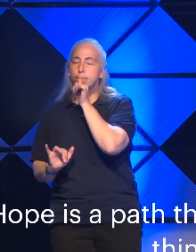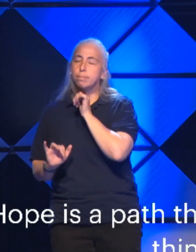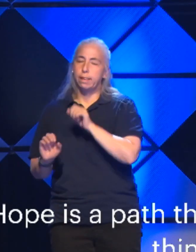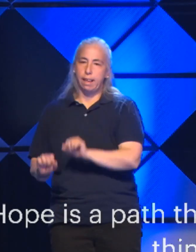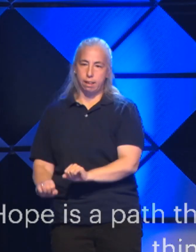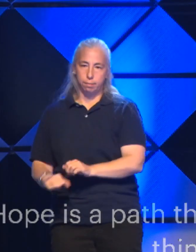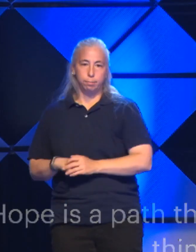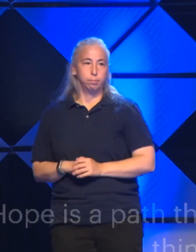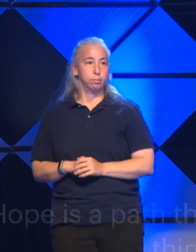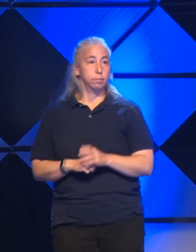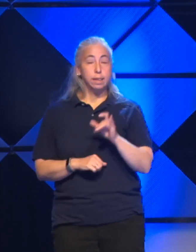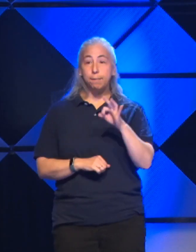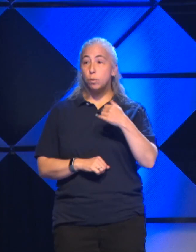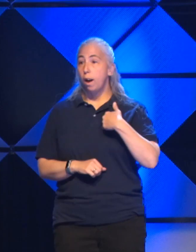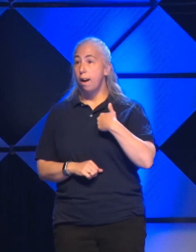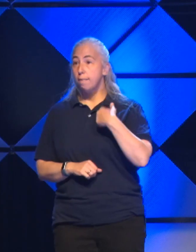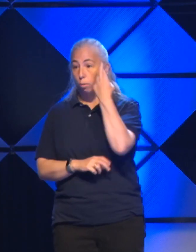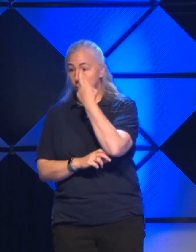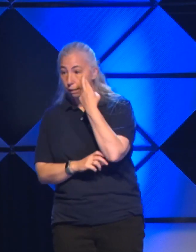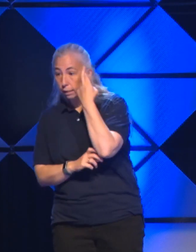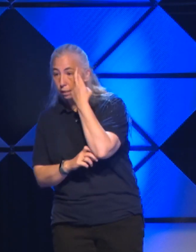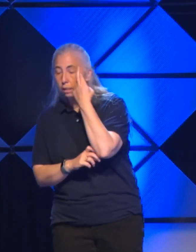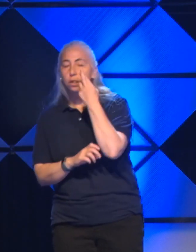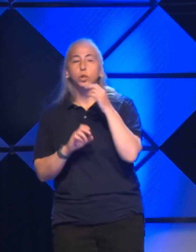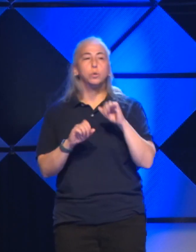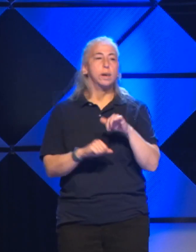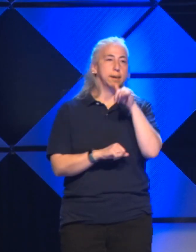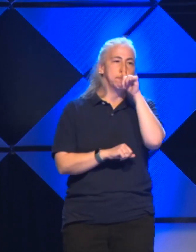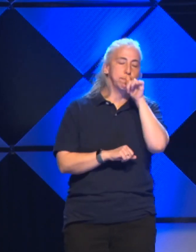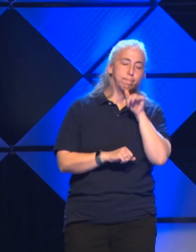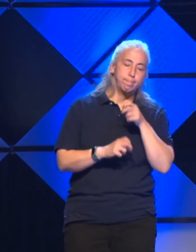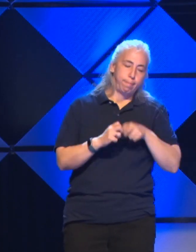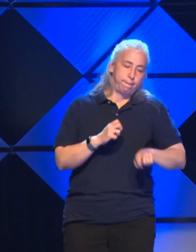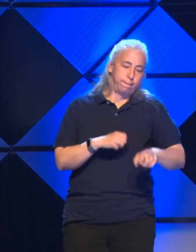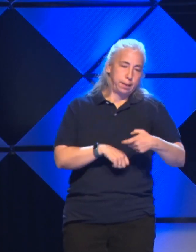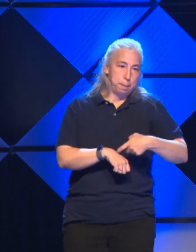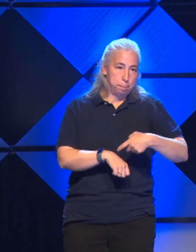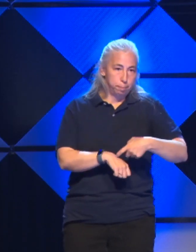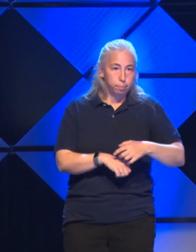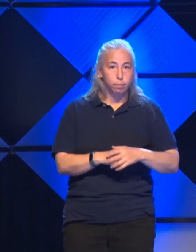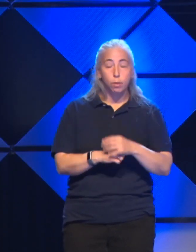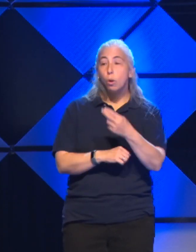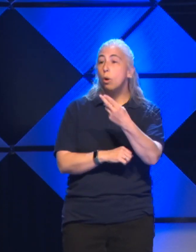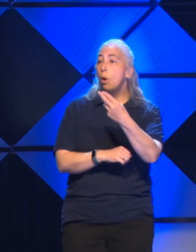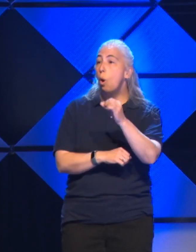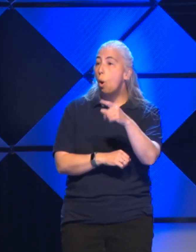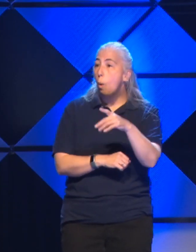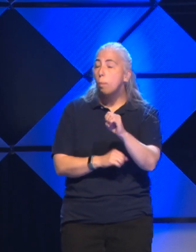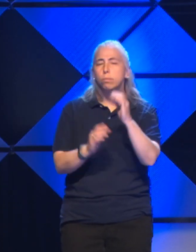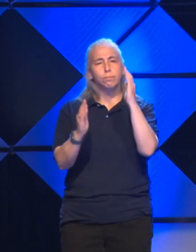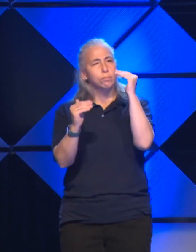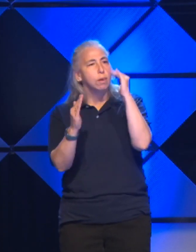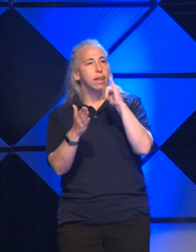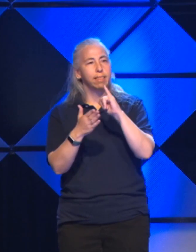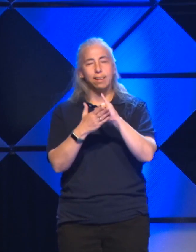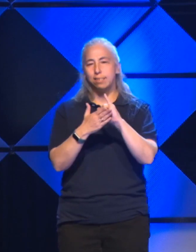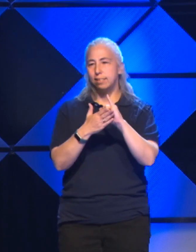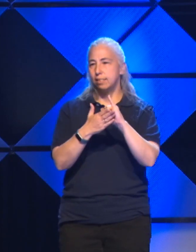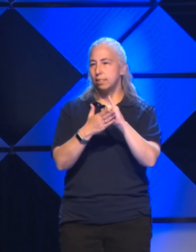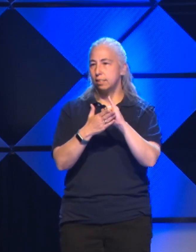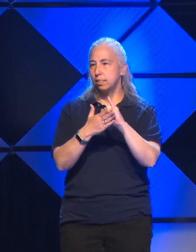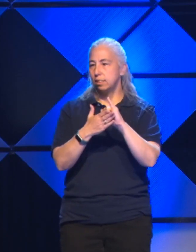anyhow. Hope is that power, is that force that will help us